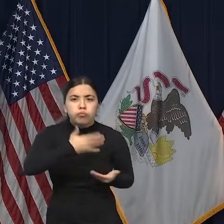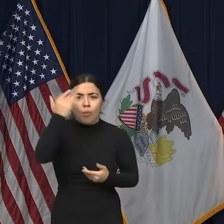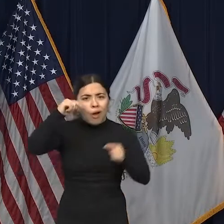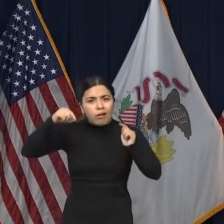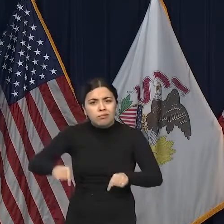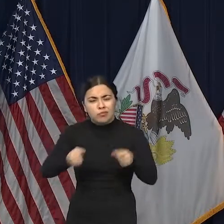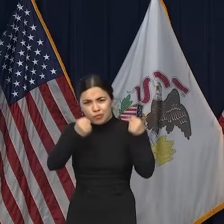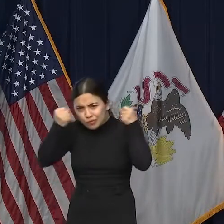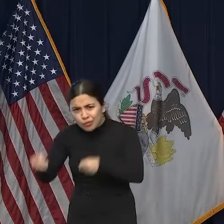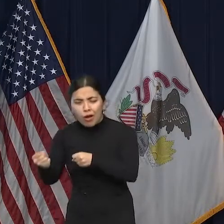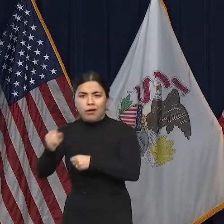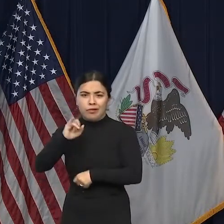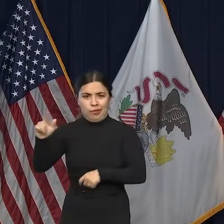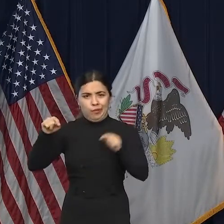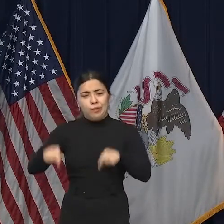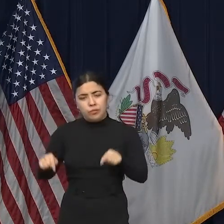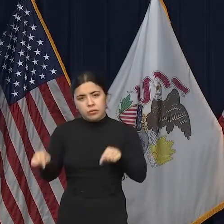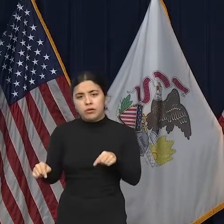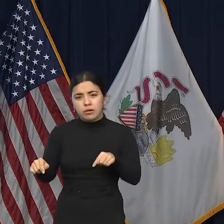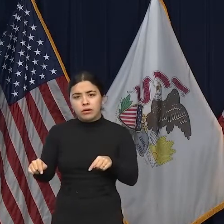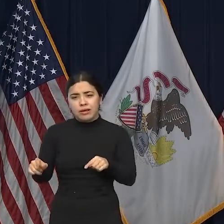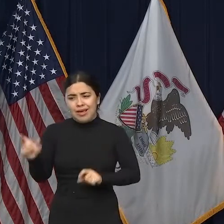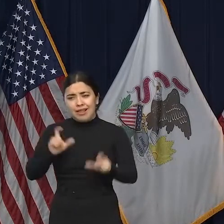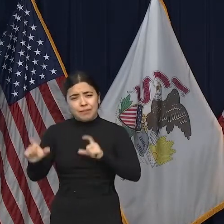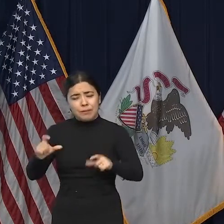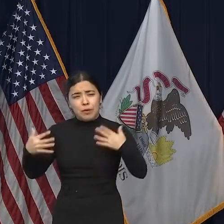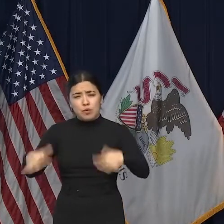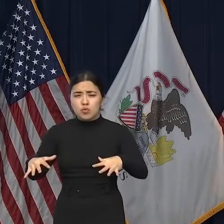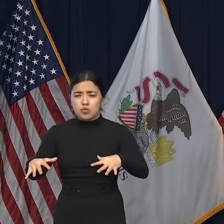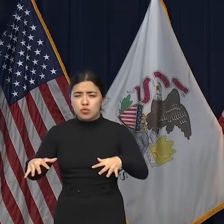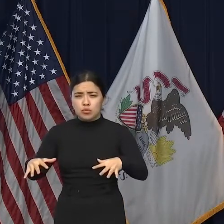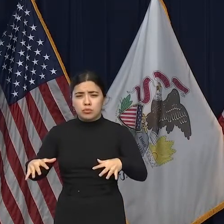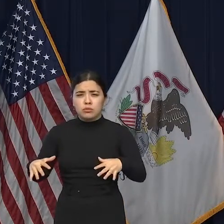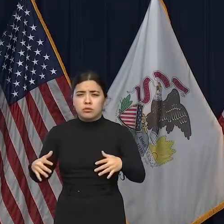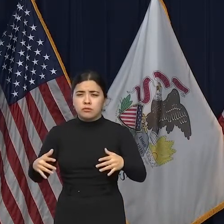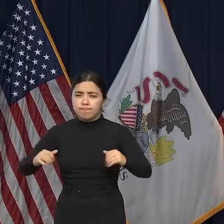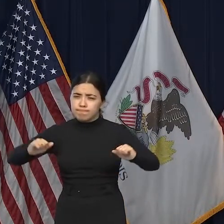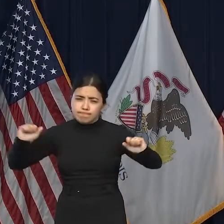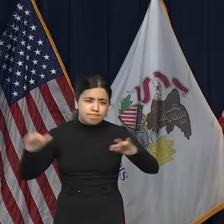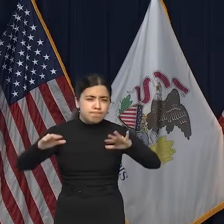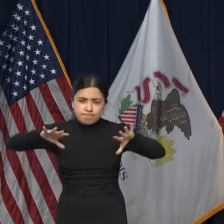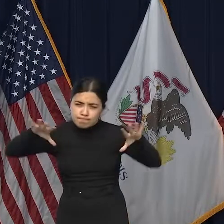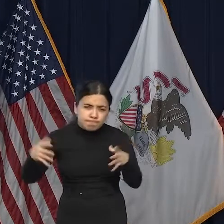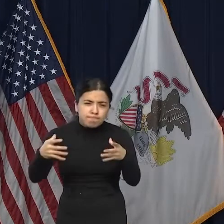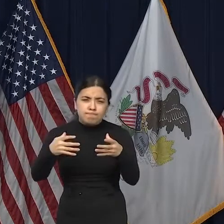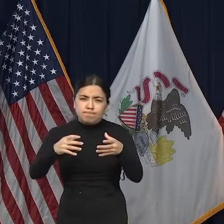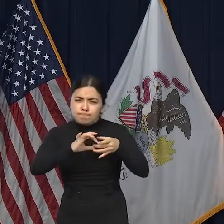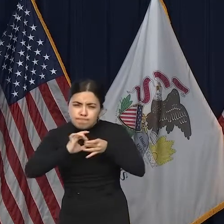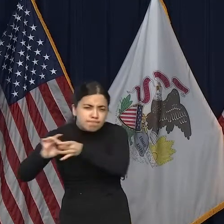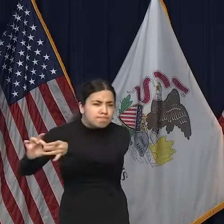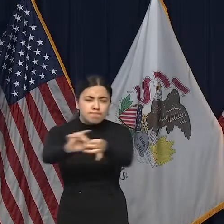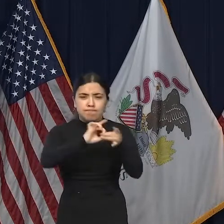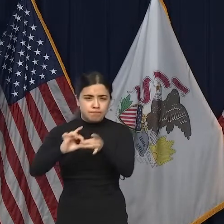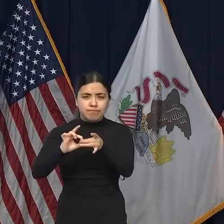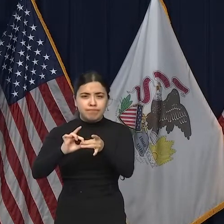paramount. And for 2 centuries, it's something that we've always been able to count on through thick and